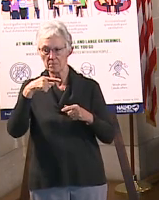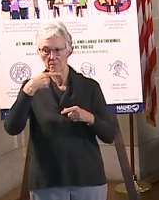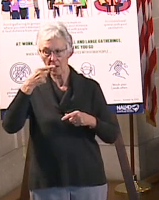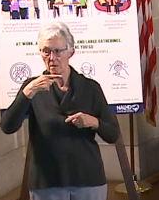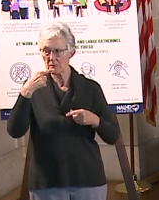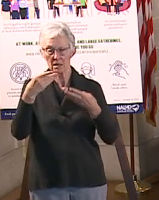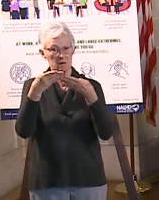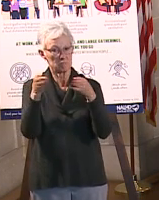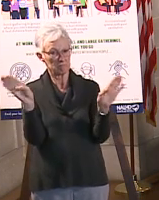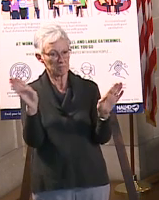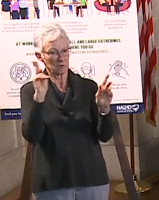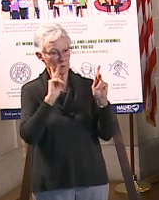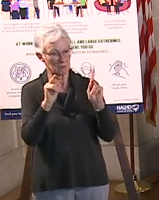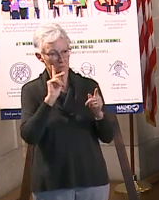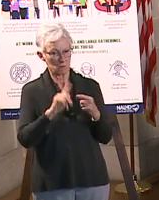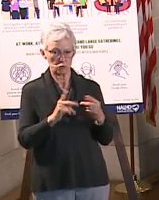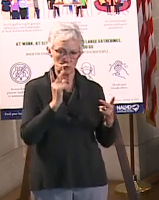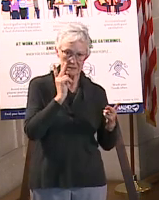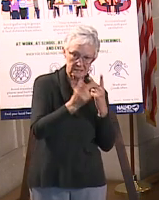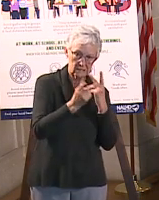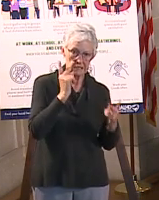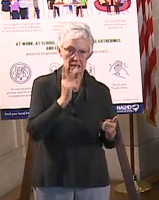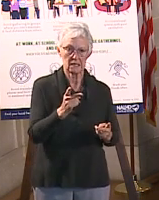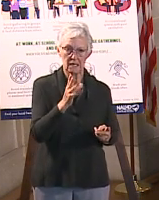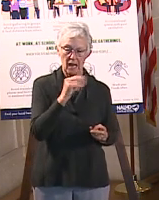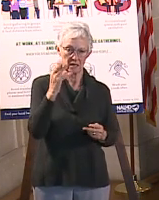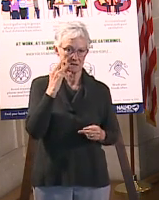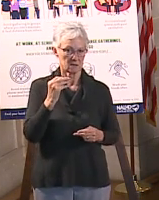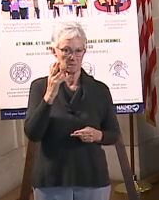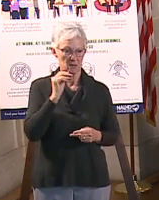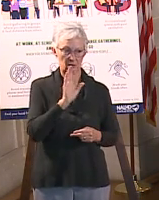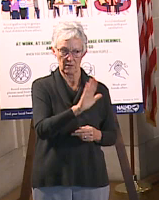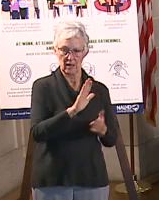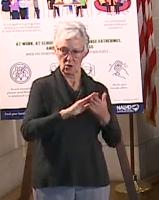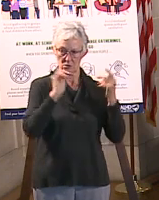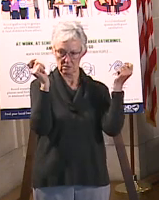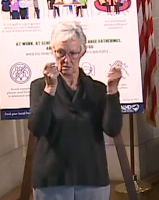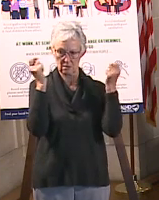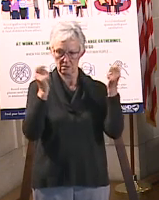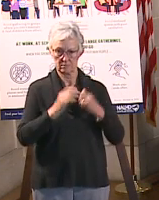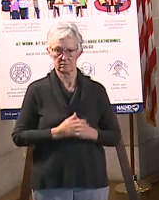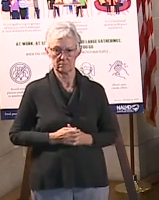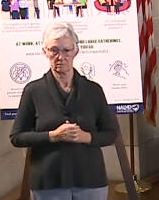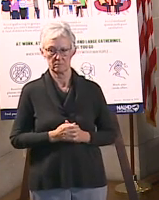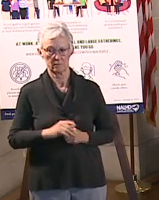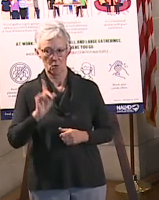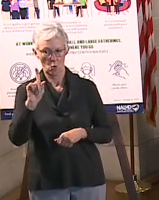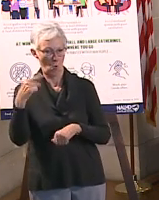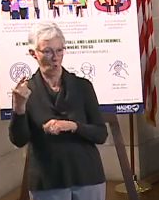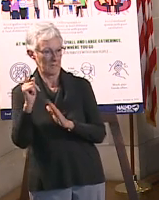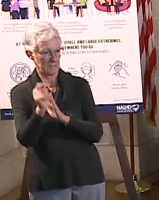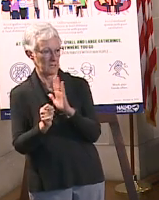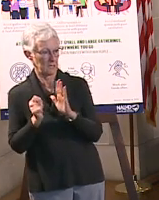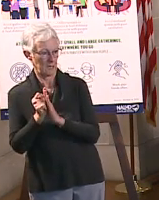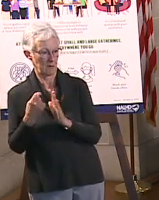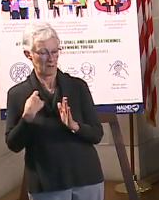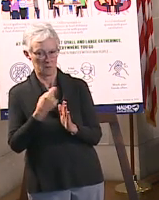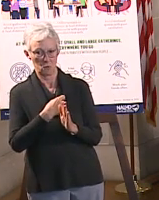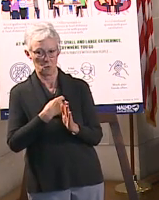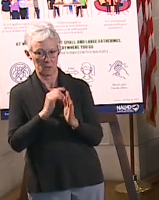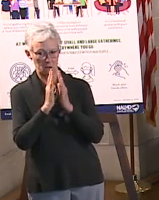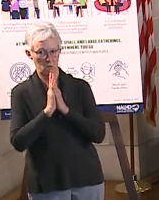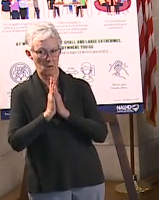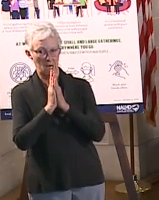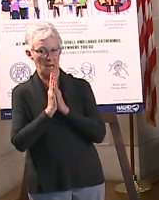types of contact. And likewise, the prayer. The only time that we pray outside of Hanukkah